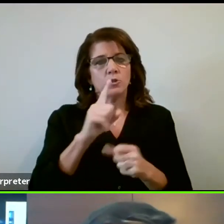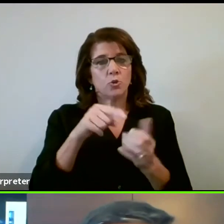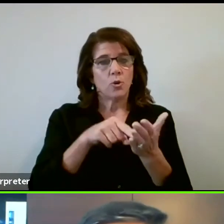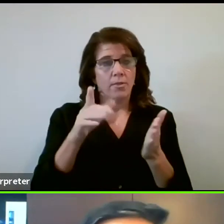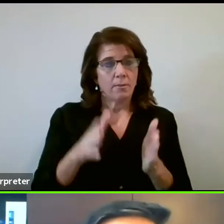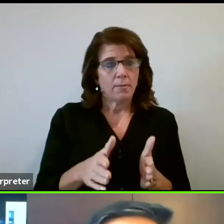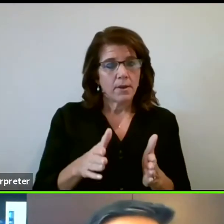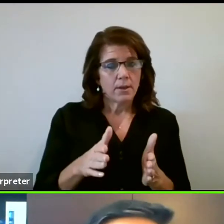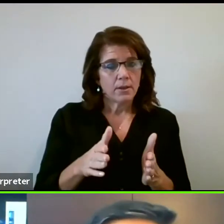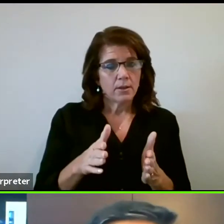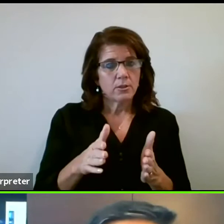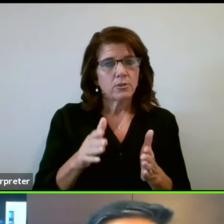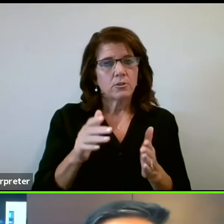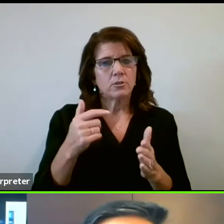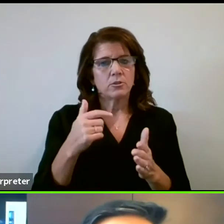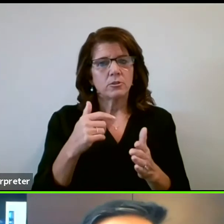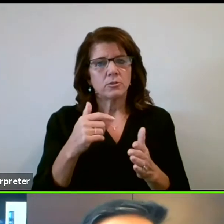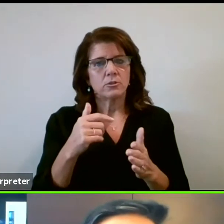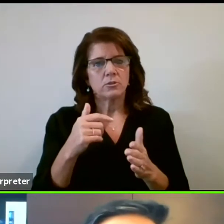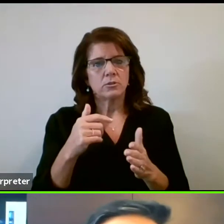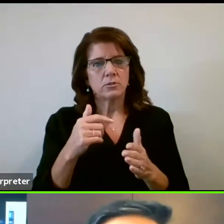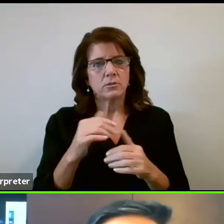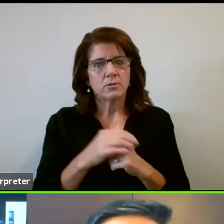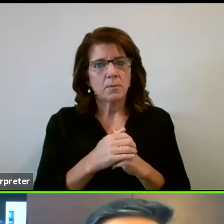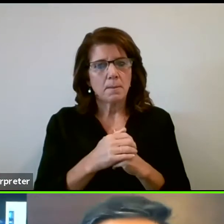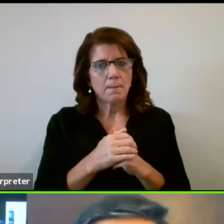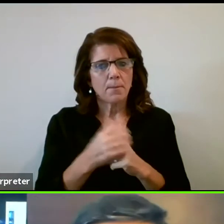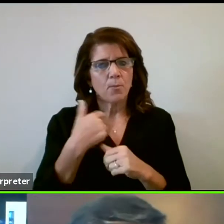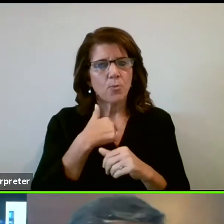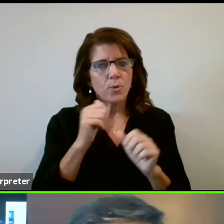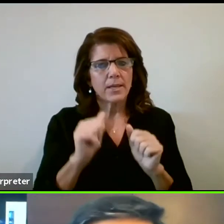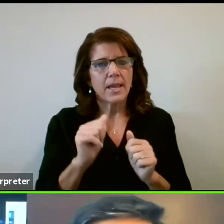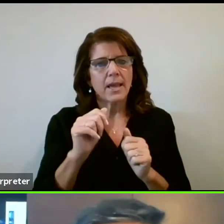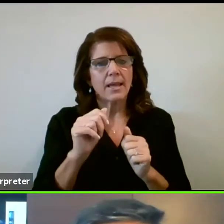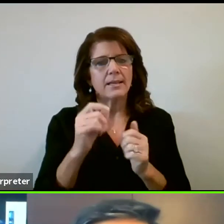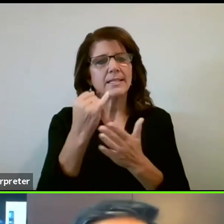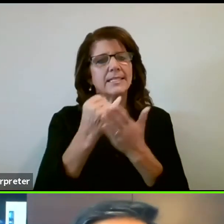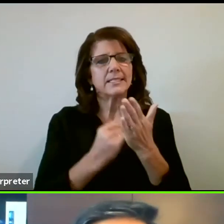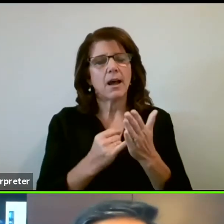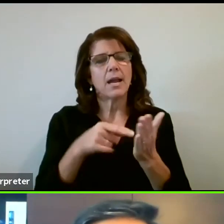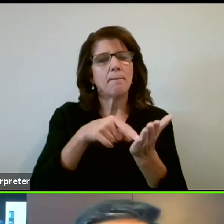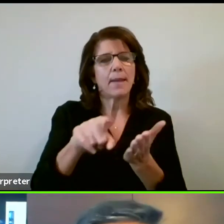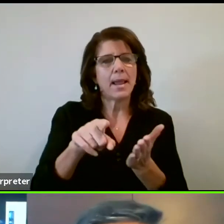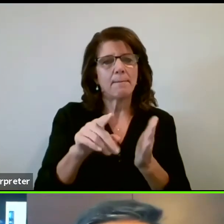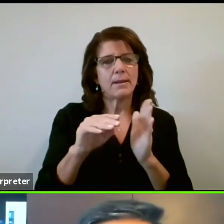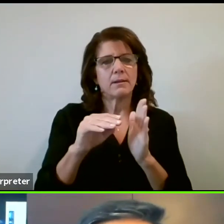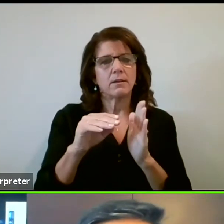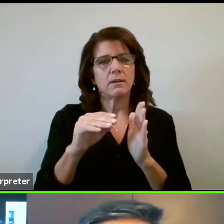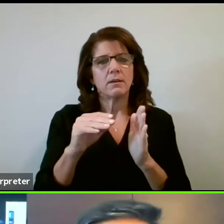are, so that we can design payment models that